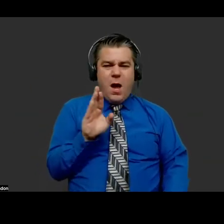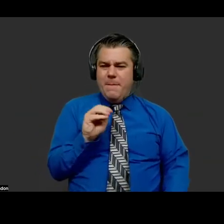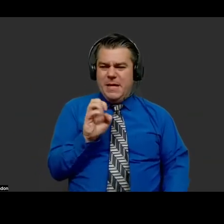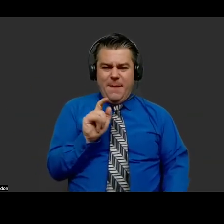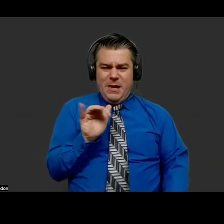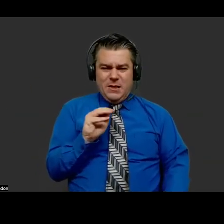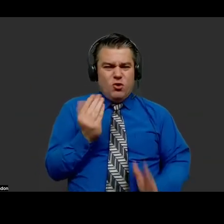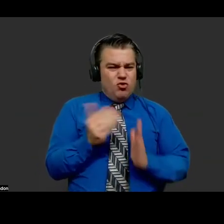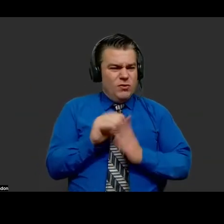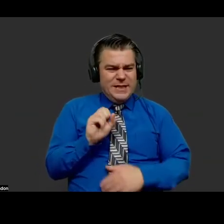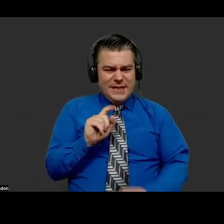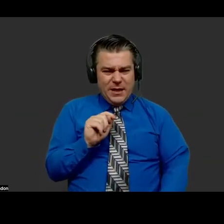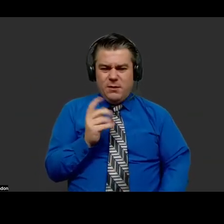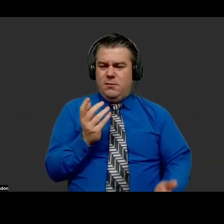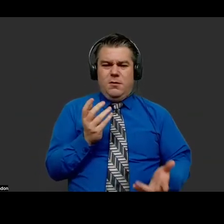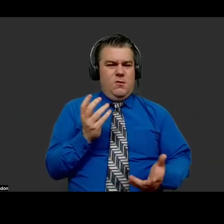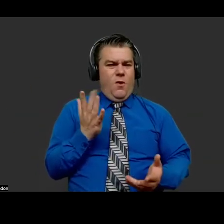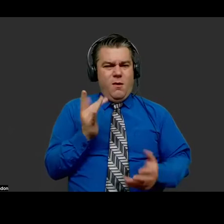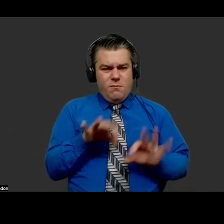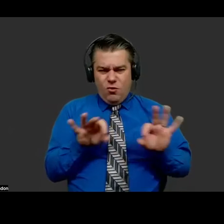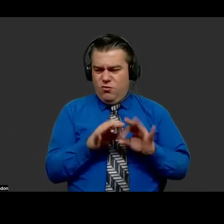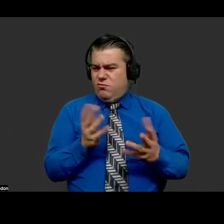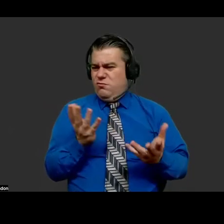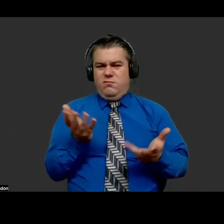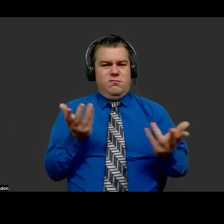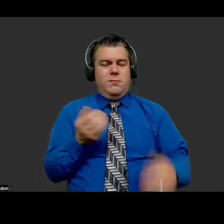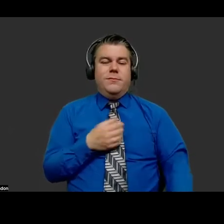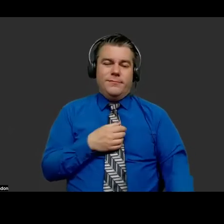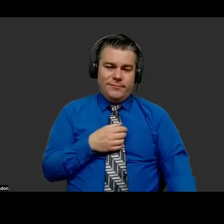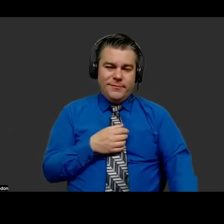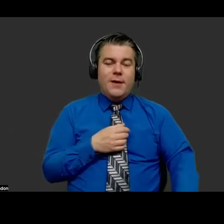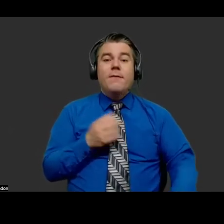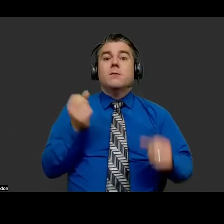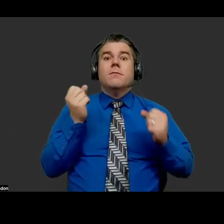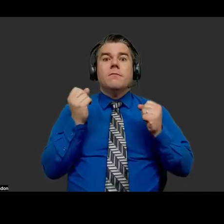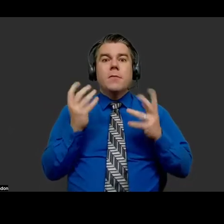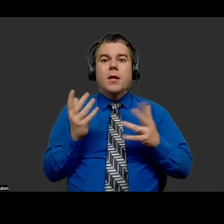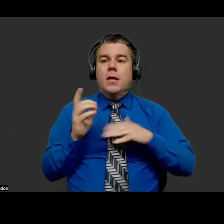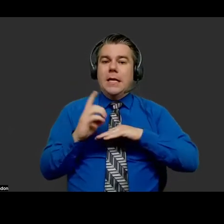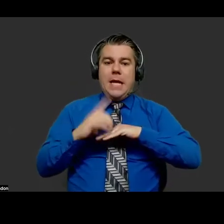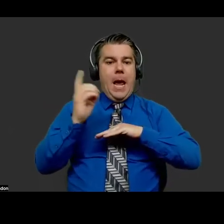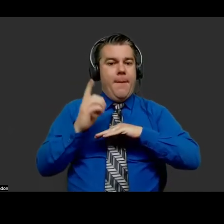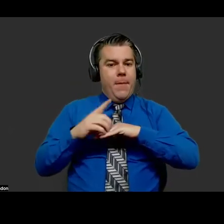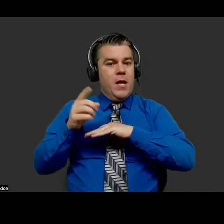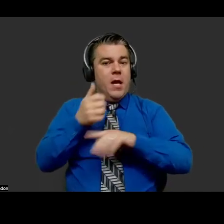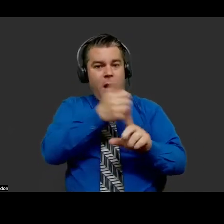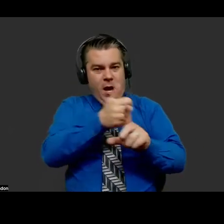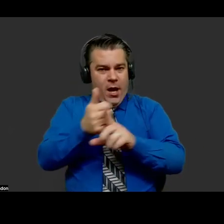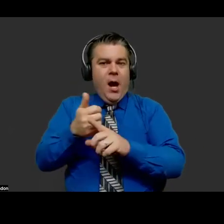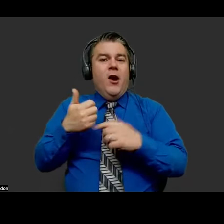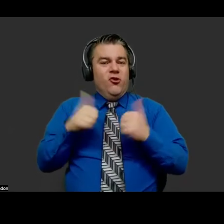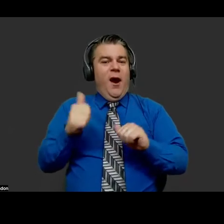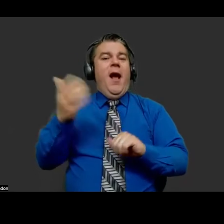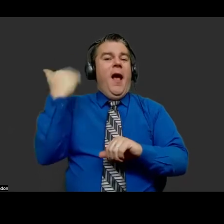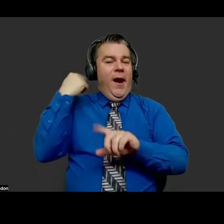it important? Why is it important? But I have heard so many of the diamonds who tried this last month because they got